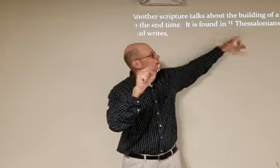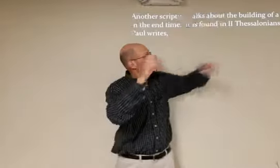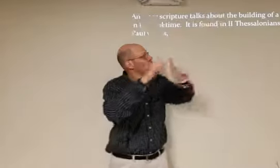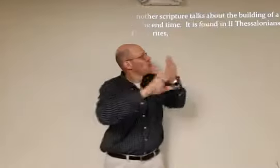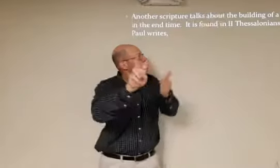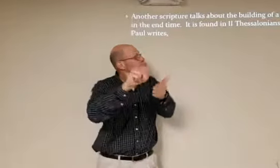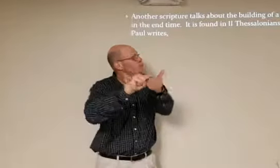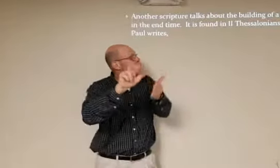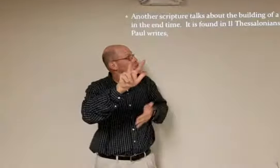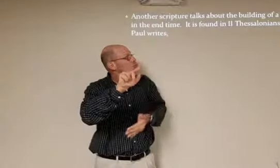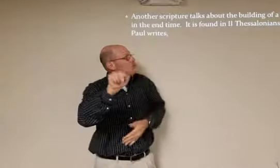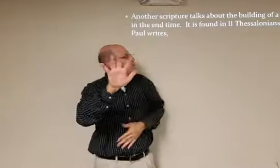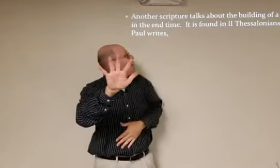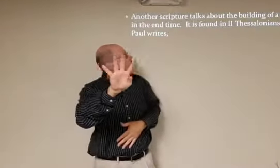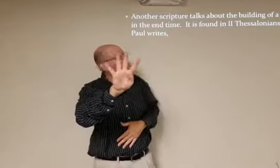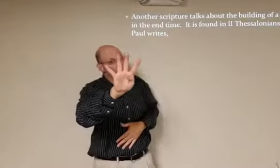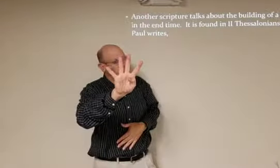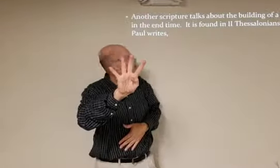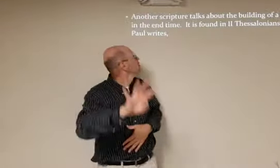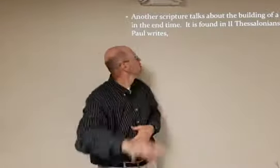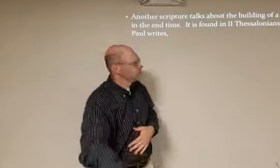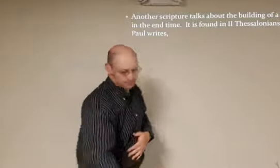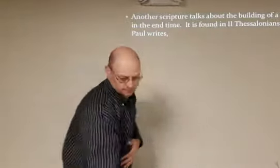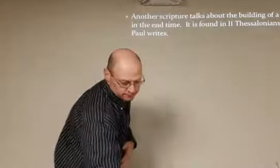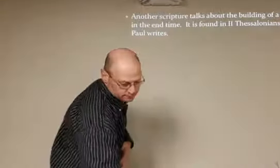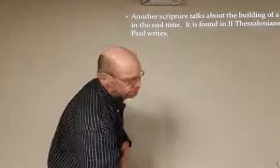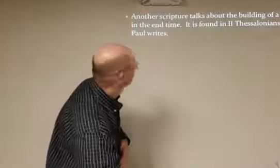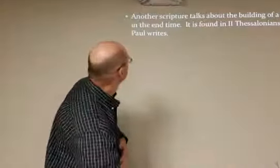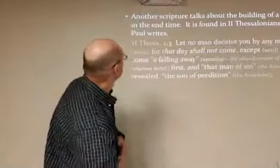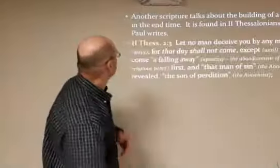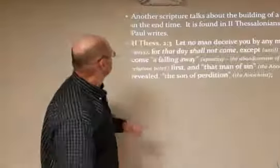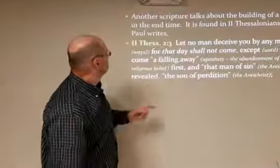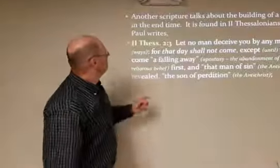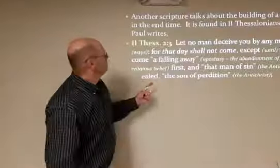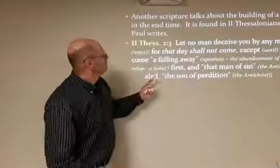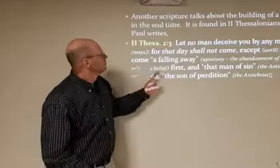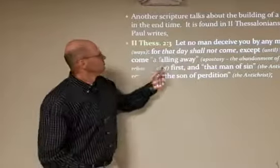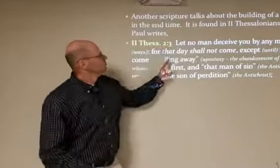2, verses 3 and 4. And this is Paul writing.